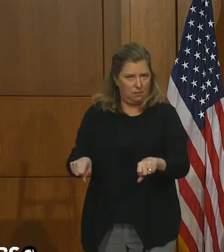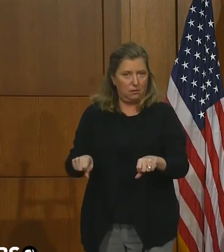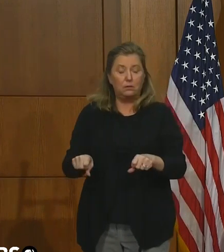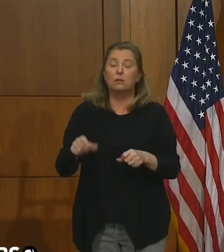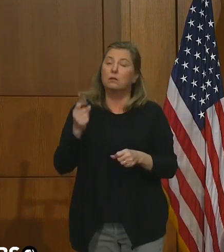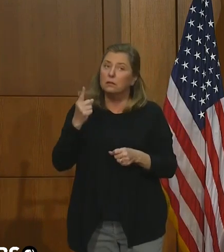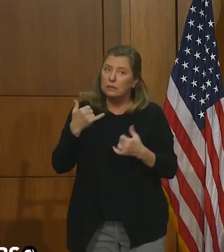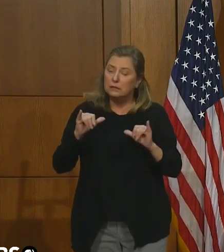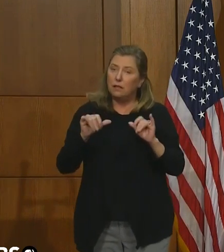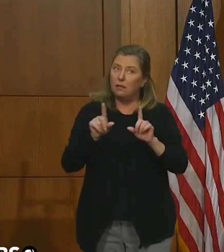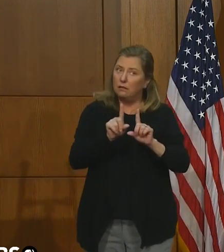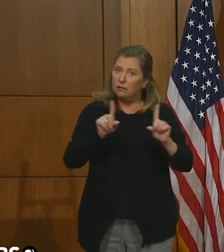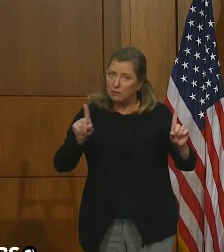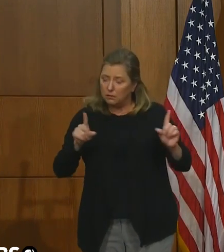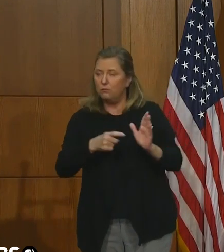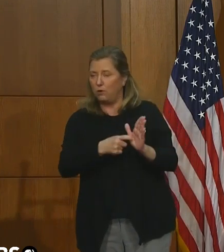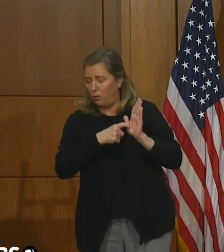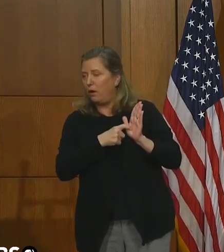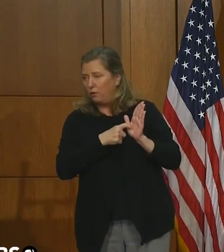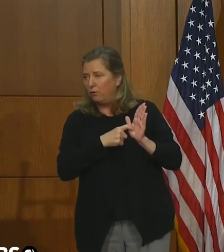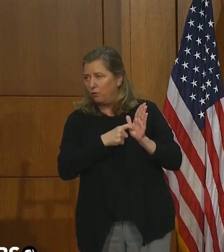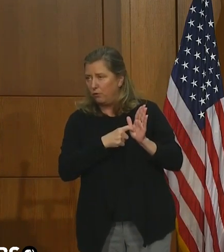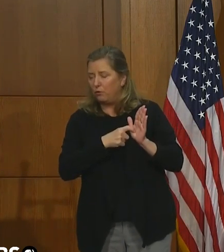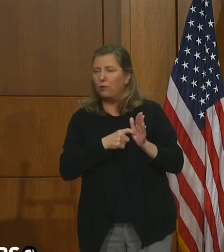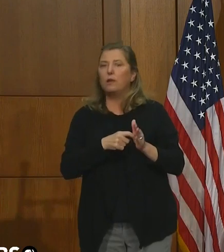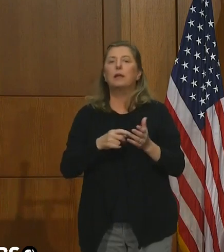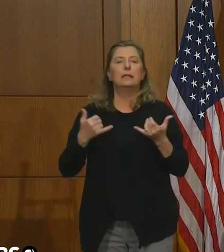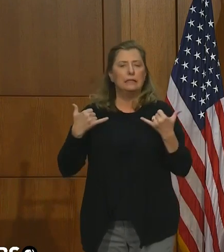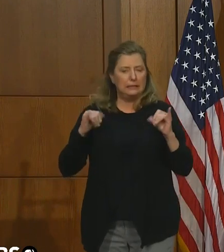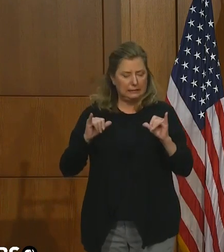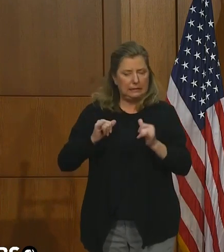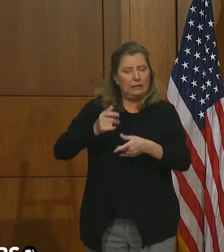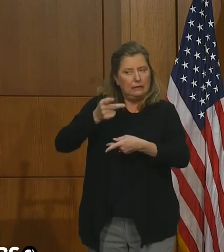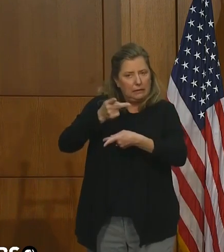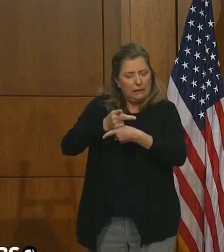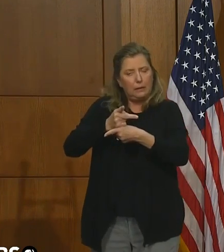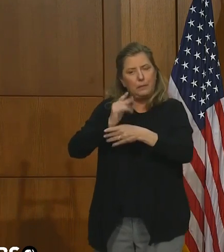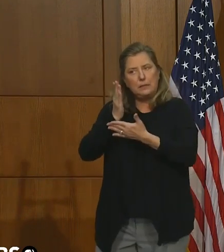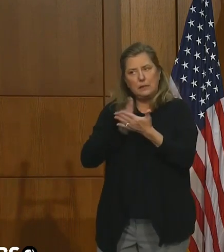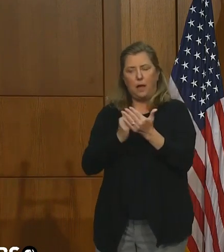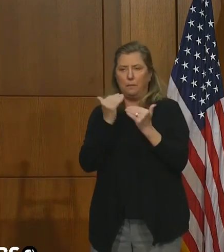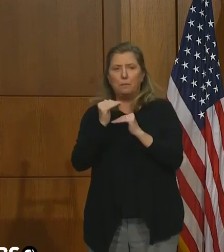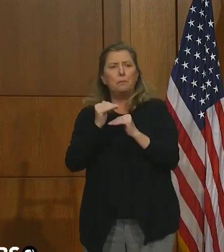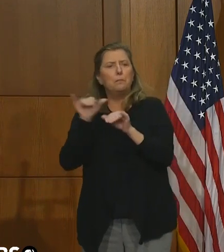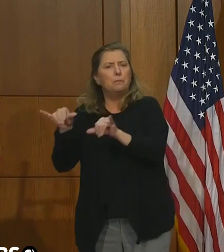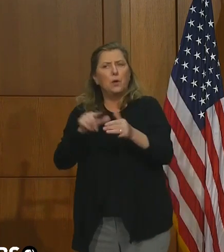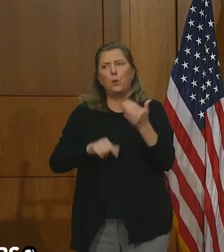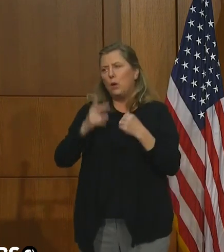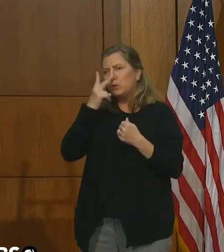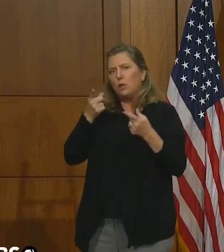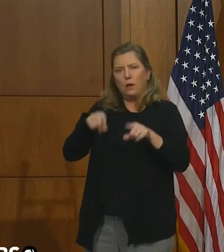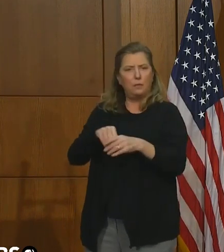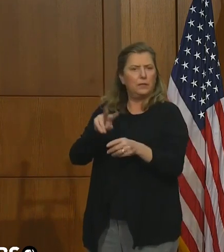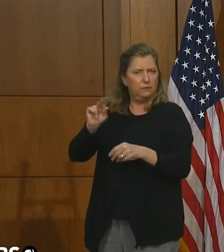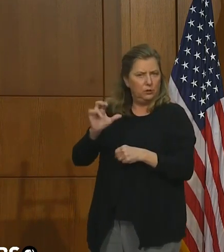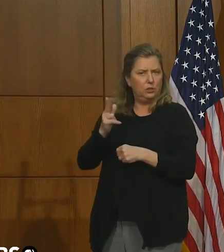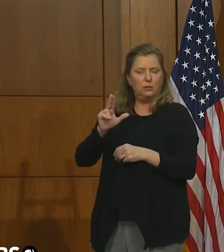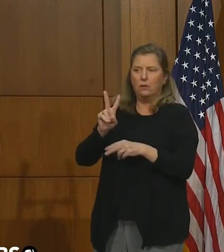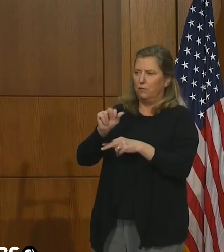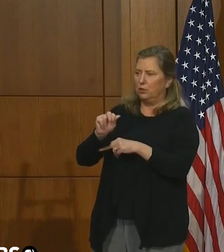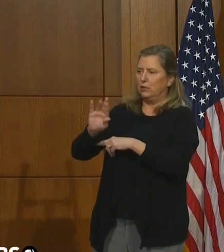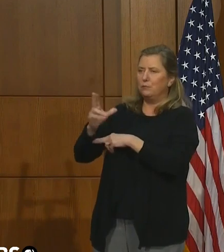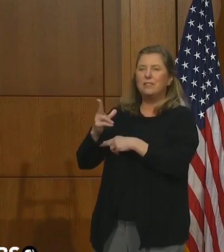Social distancing will be required, and we will still maintain restrictions similar to what you saw for Virginia Beach.